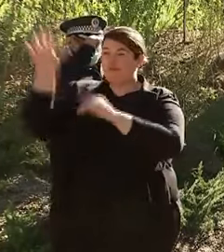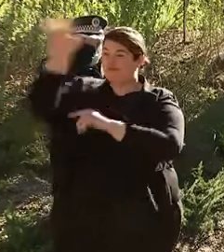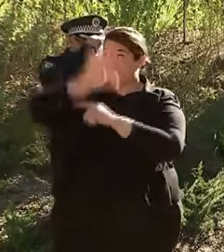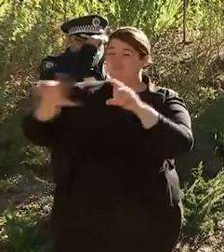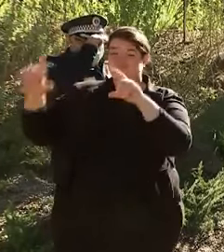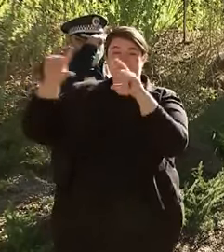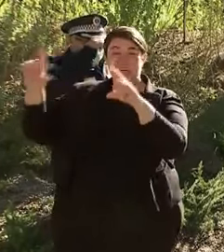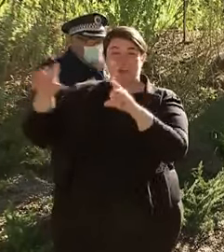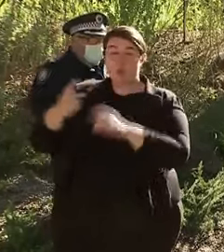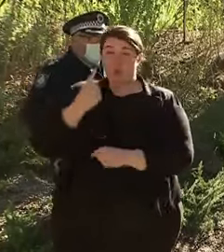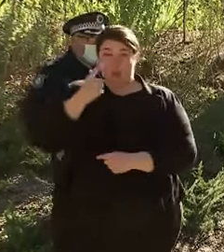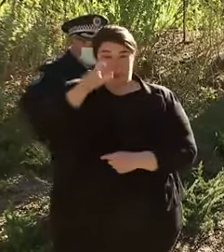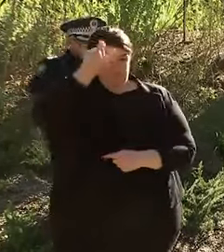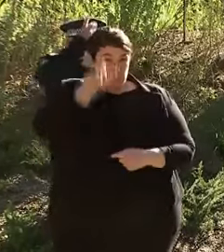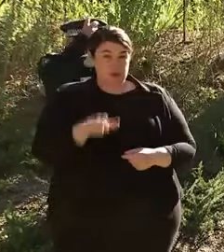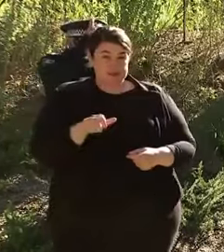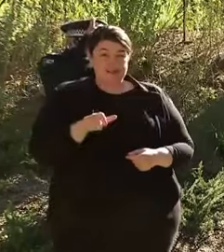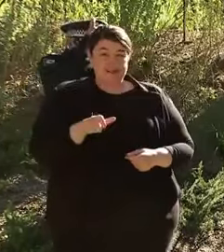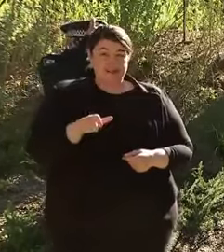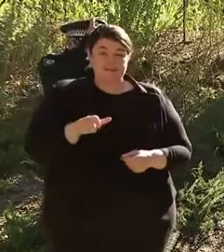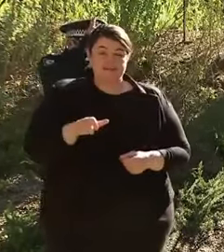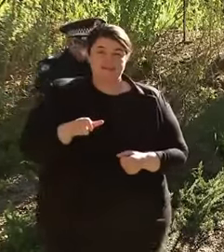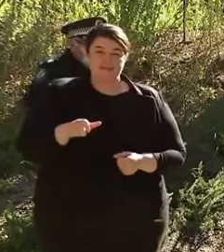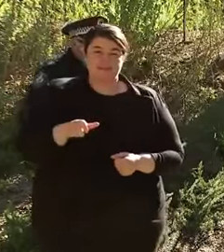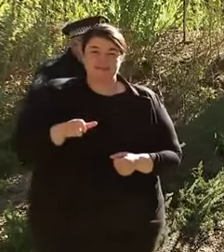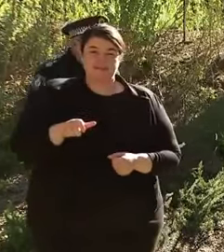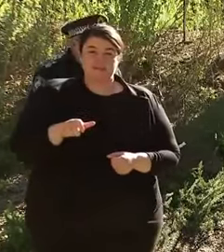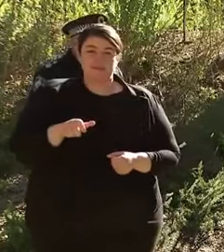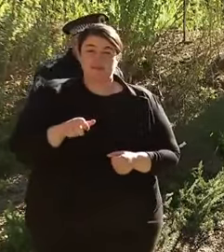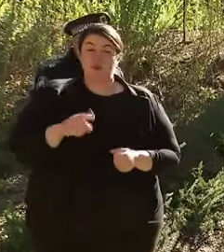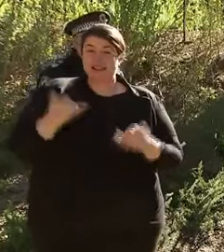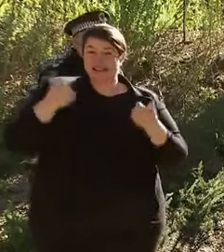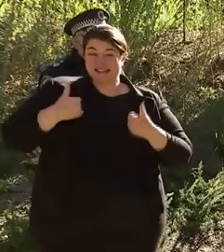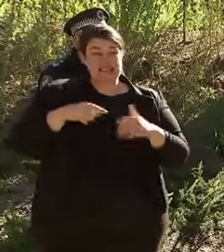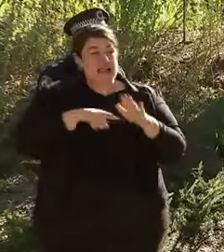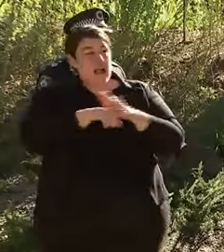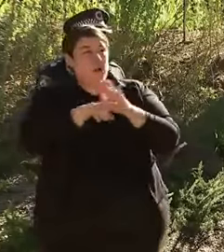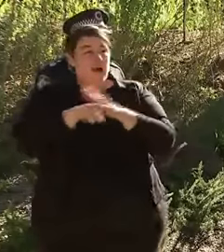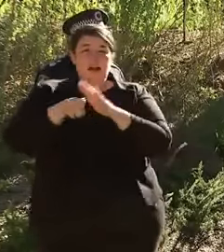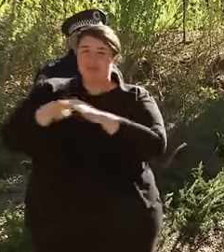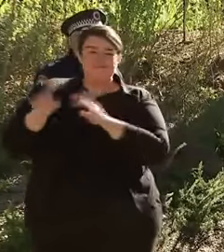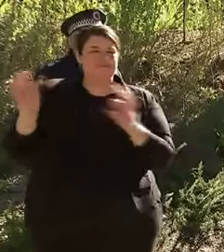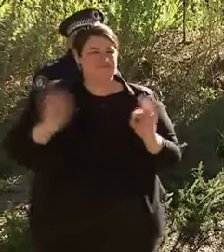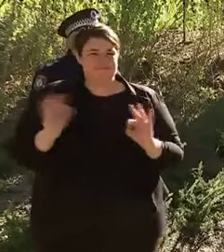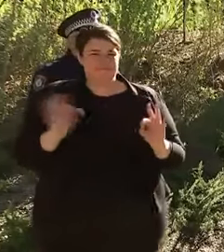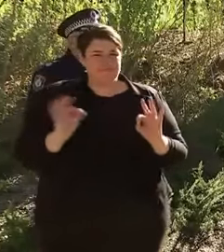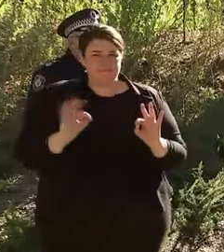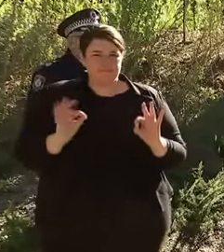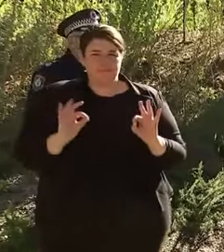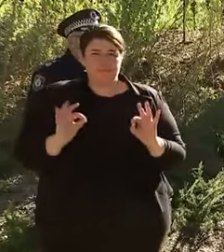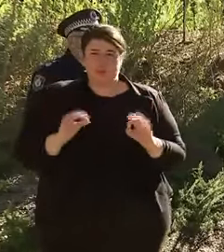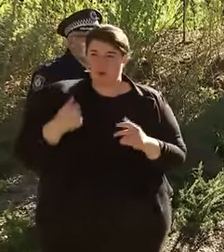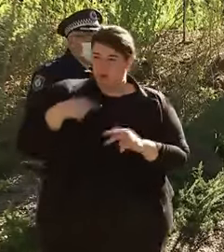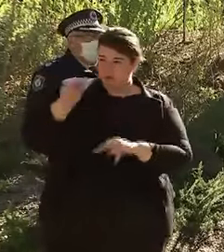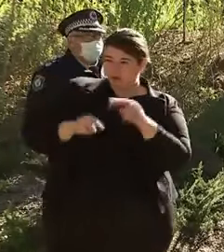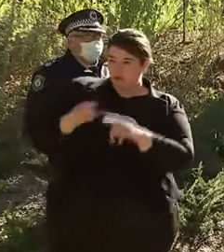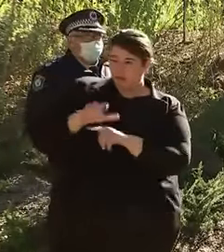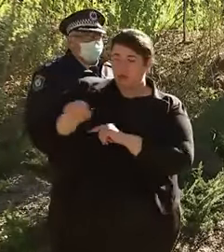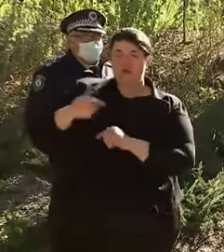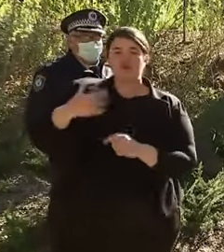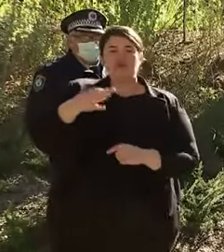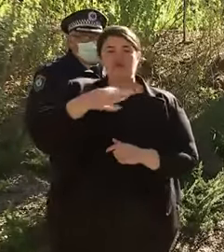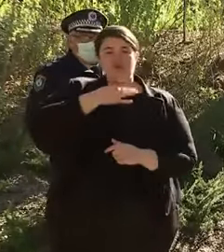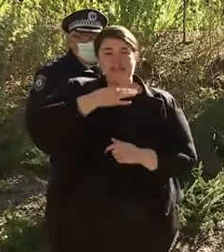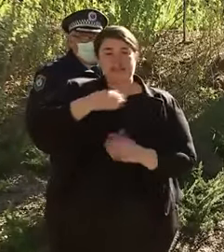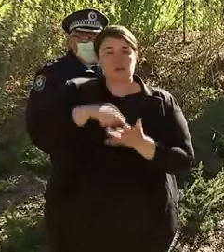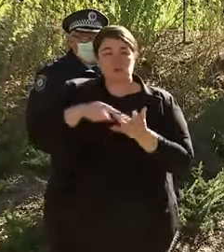this case was not infectious in the community, did not present any risk to the community of New